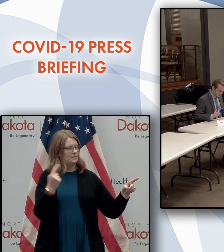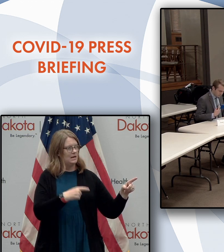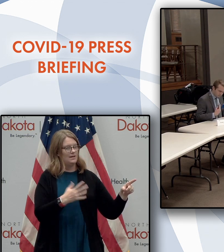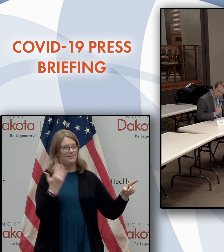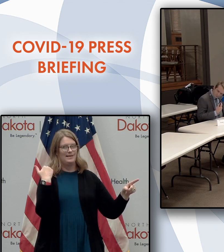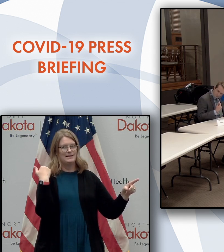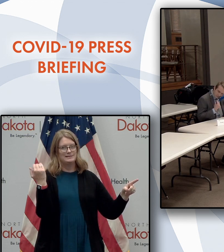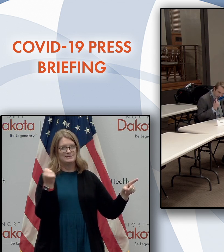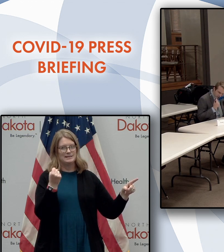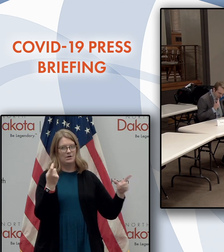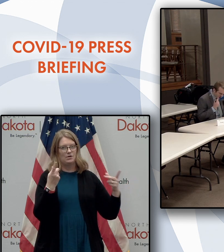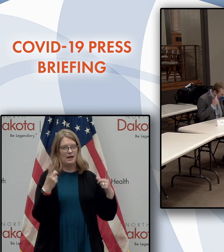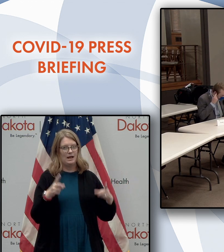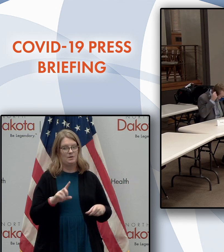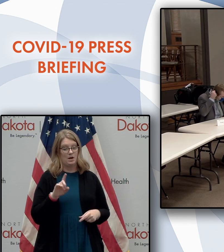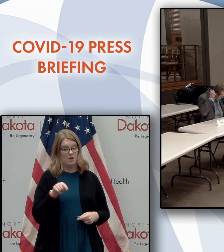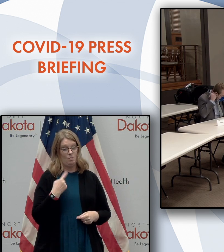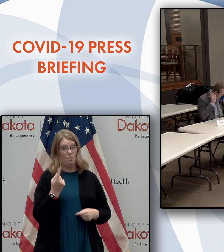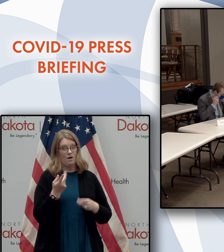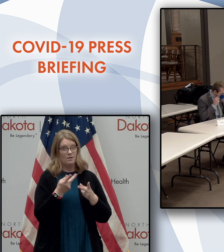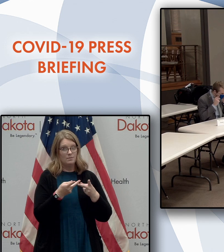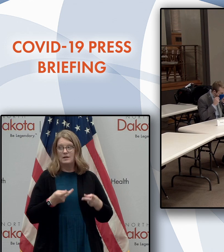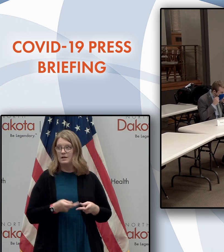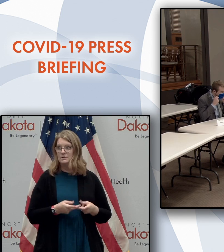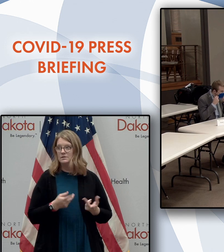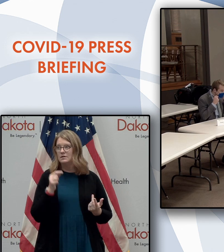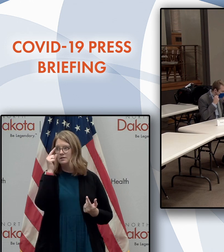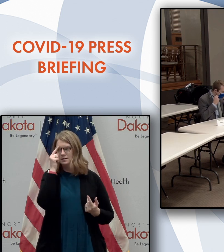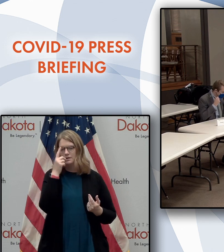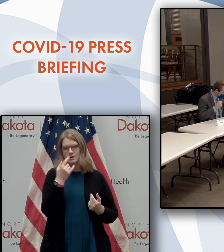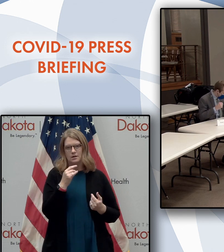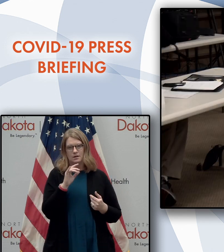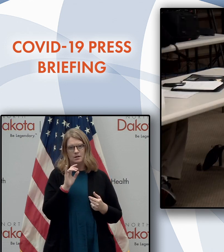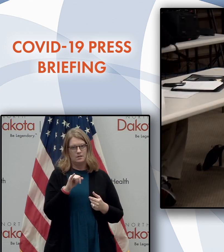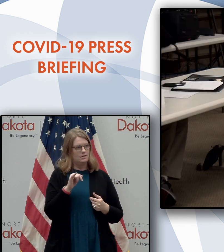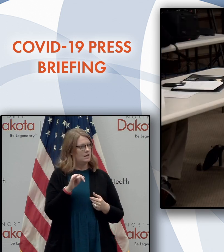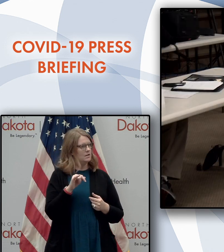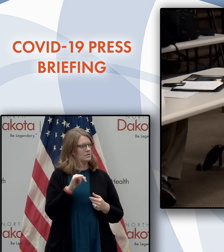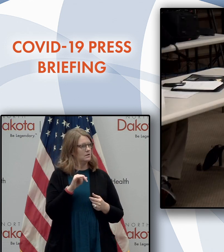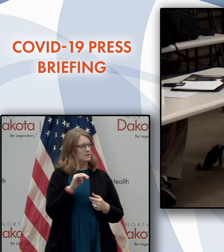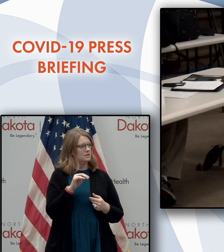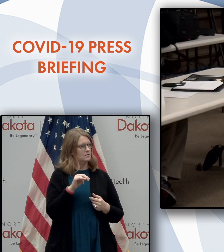last Saturday, occurred in a single facility. That was something that you told Robin Hubner.